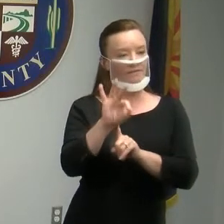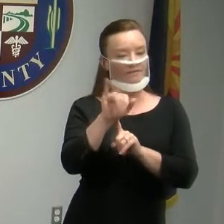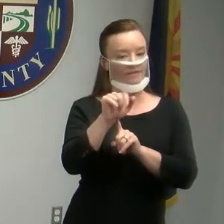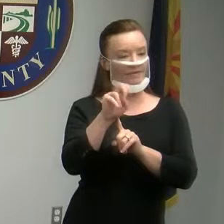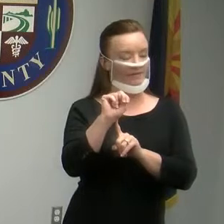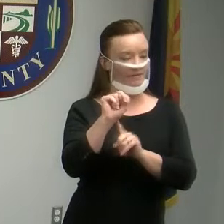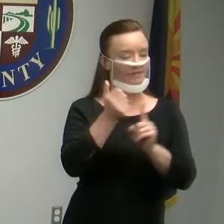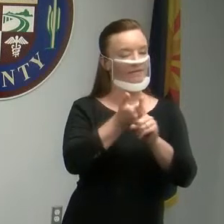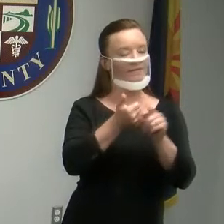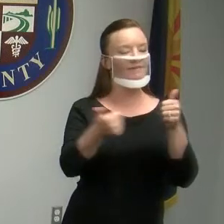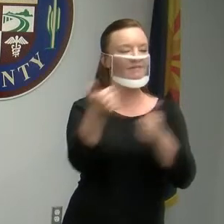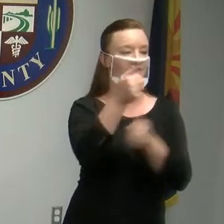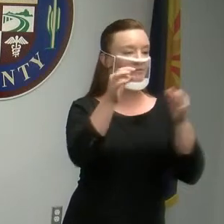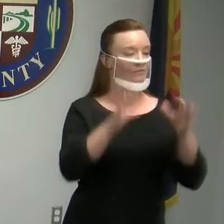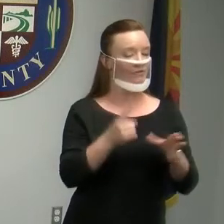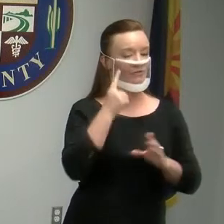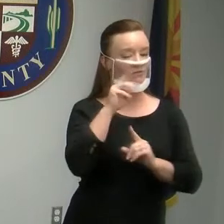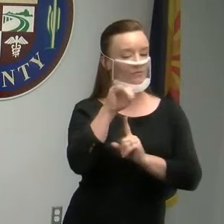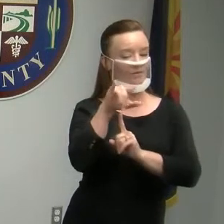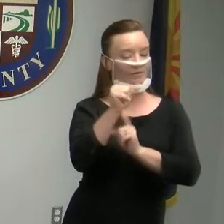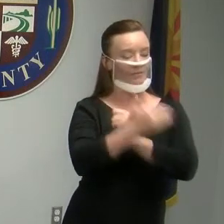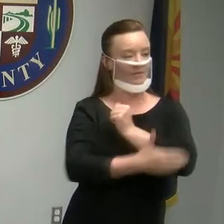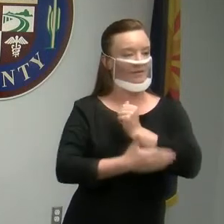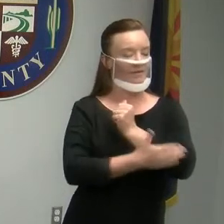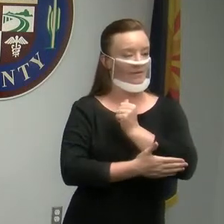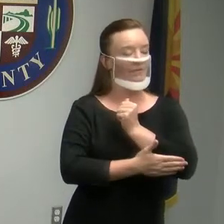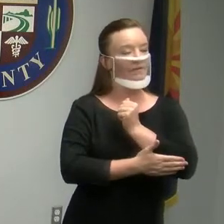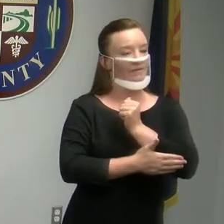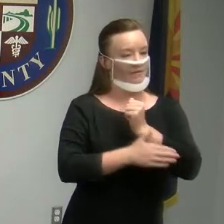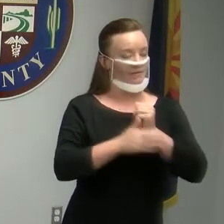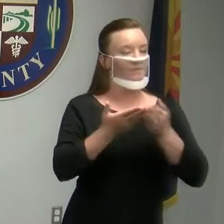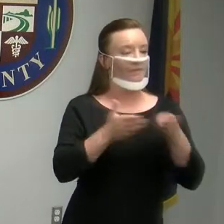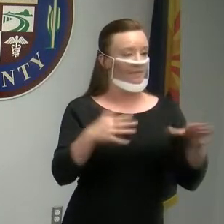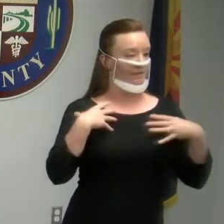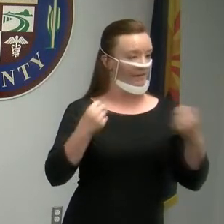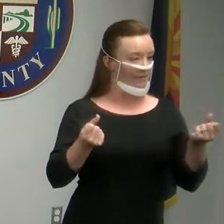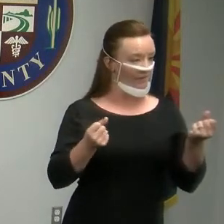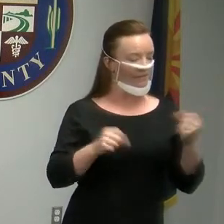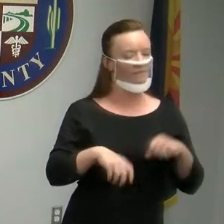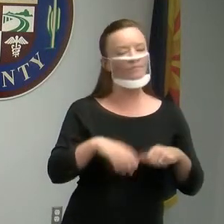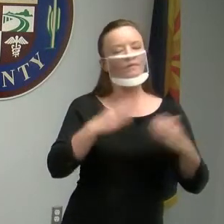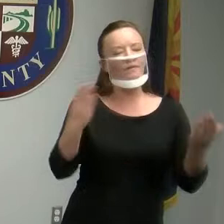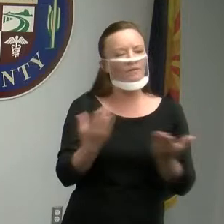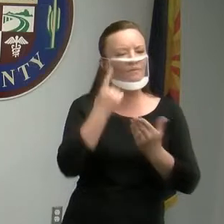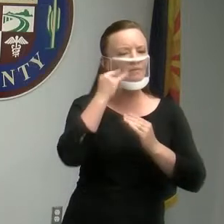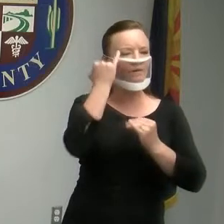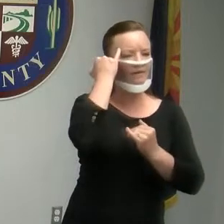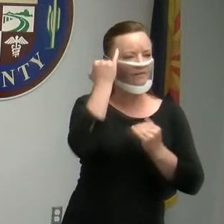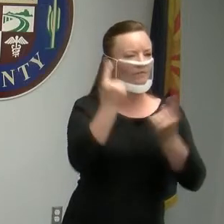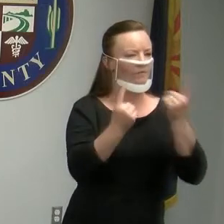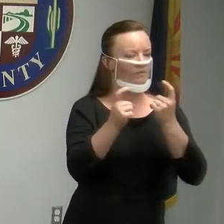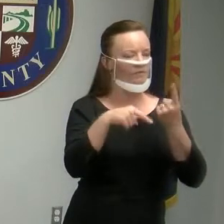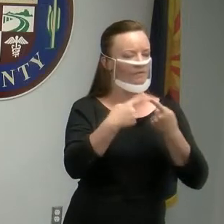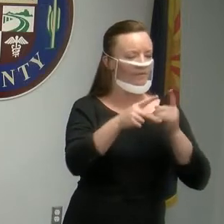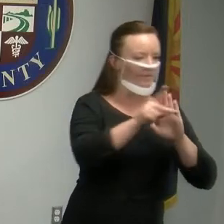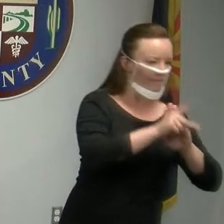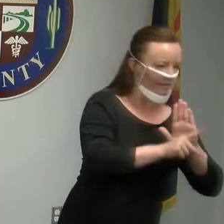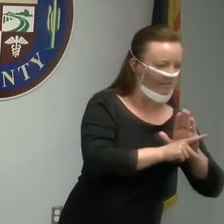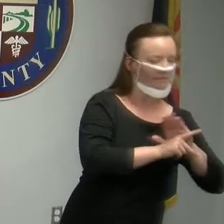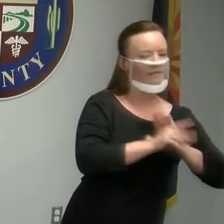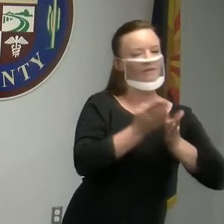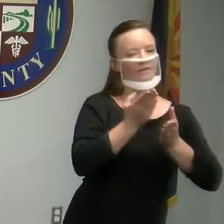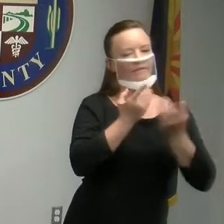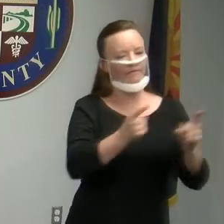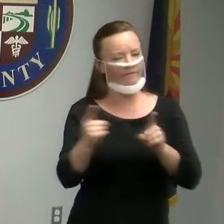of Public Health. She's here to answer any questions members of the media might have about policy or things that are going on in Unified Command right now that